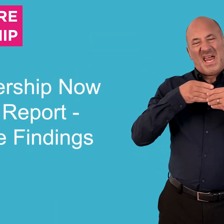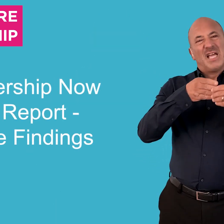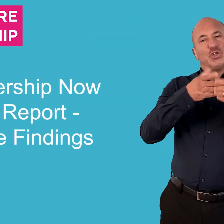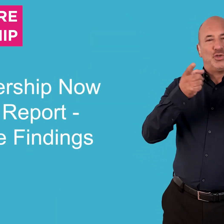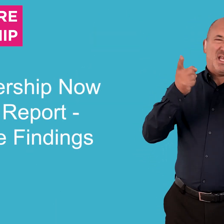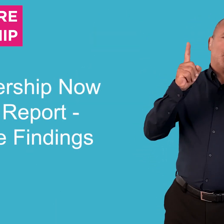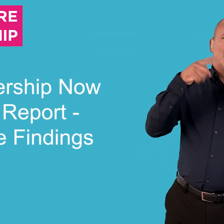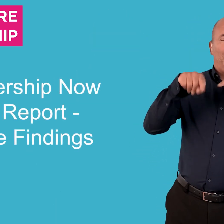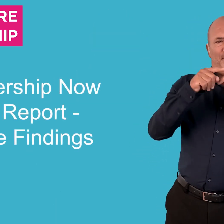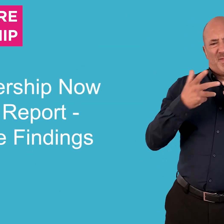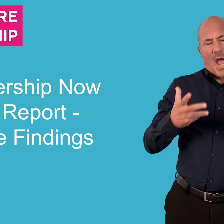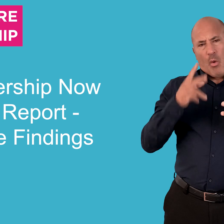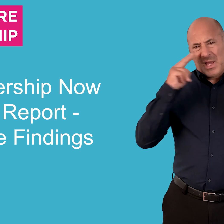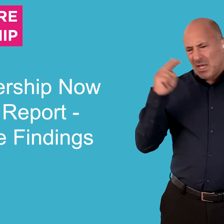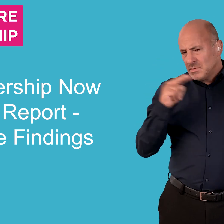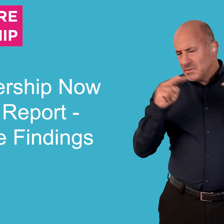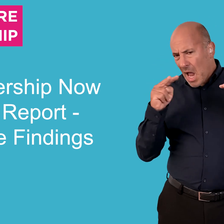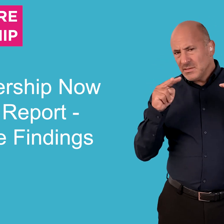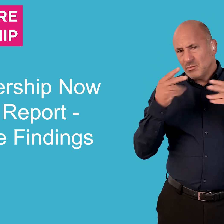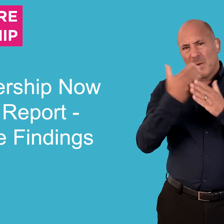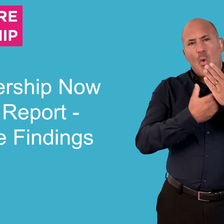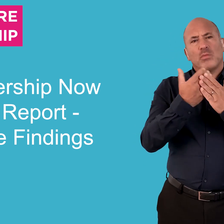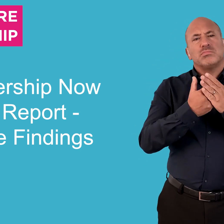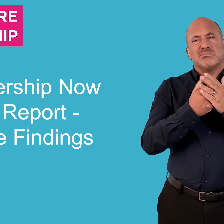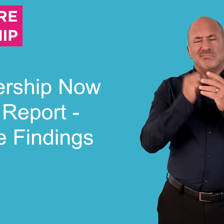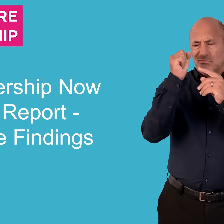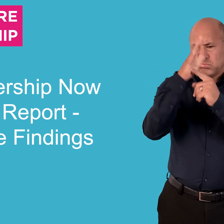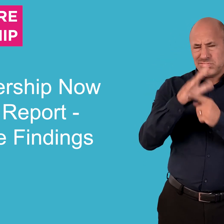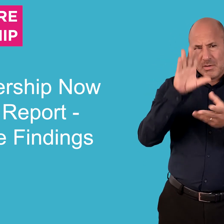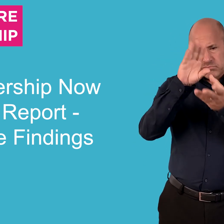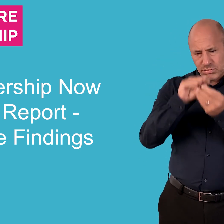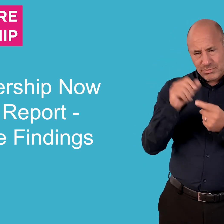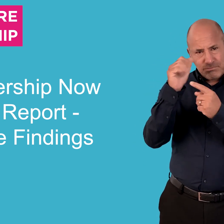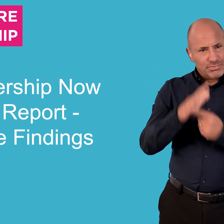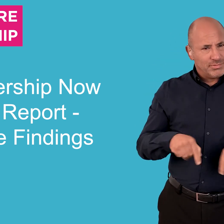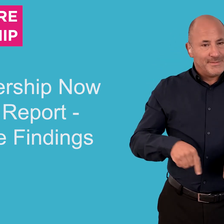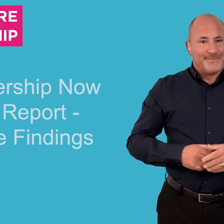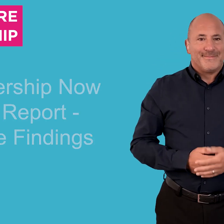4. Leadership Now Insights Report Headline Findings.